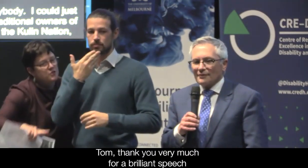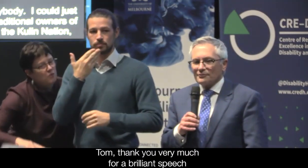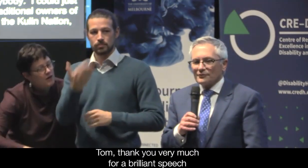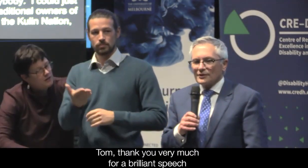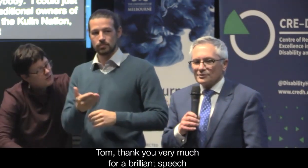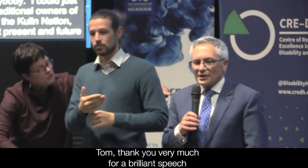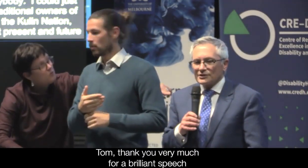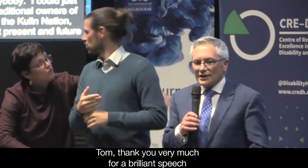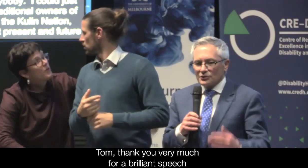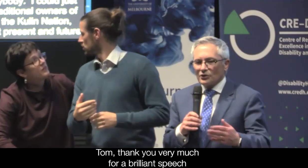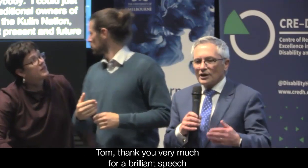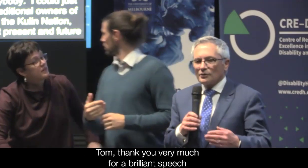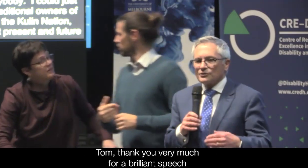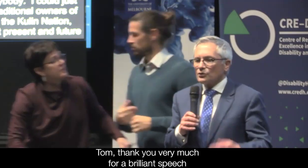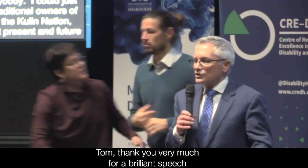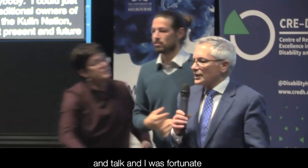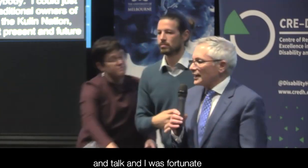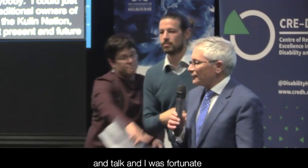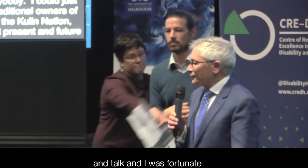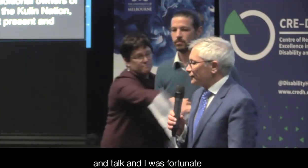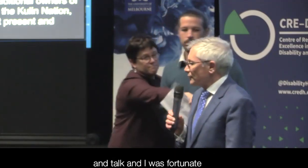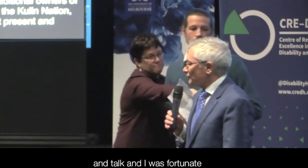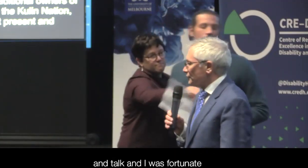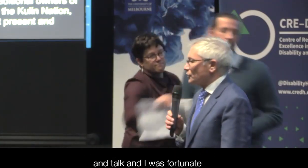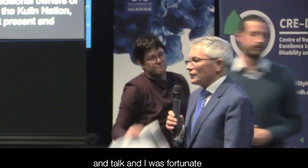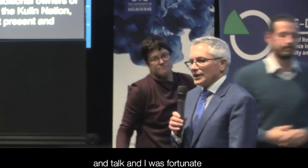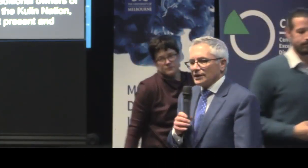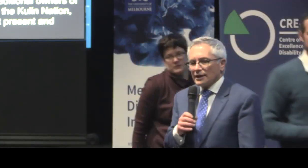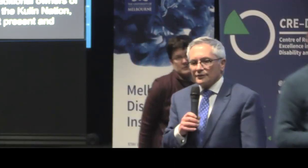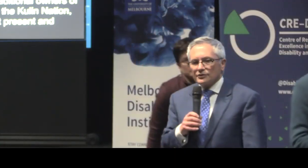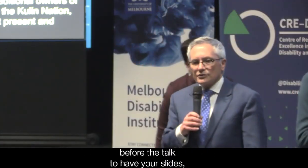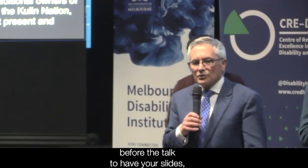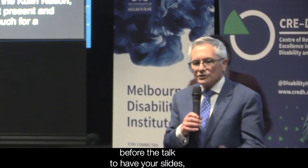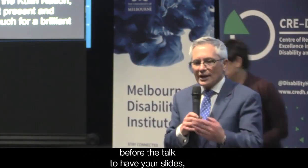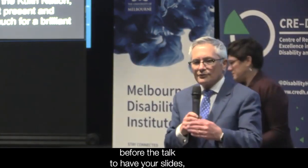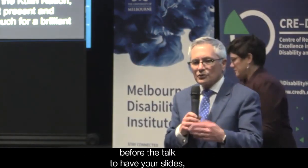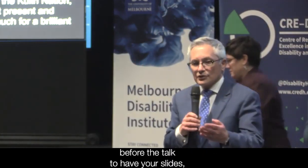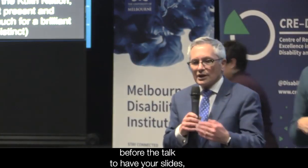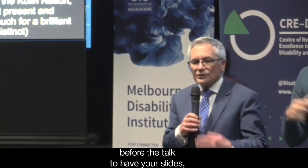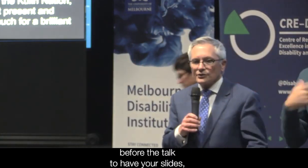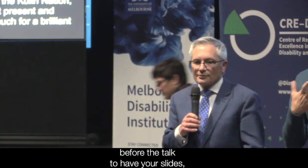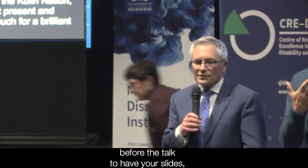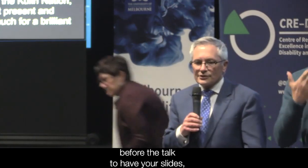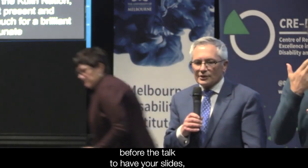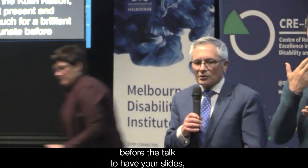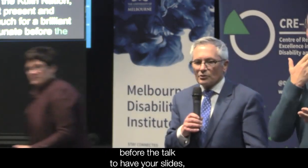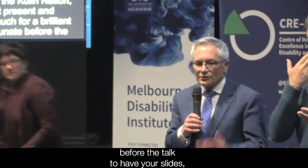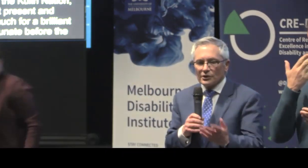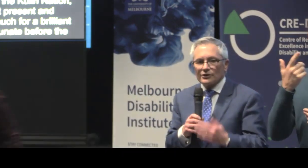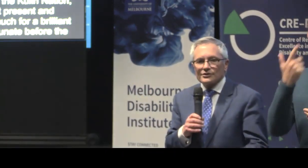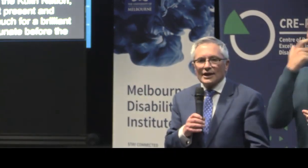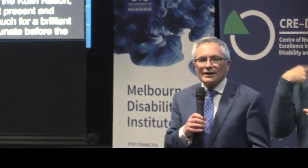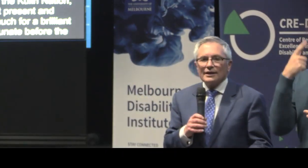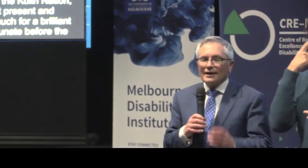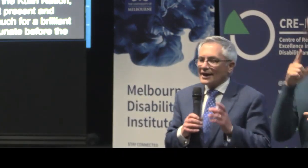brilliant speech and talk. And I was fortunate enough before the talk to have your slides, so I was able to see what it was